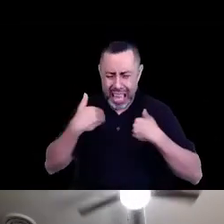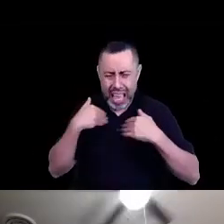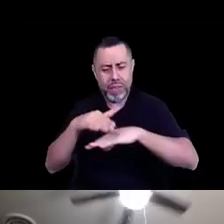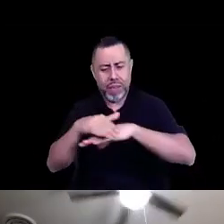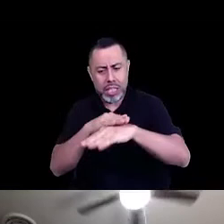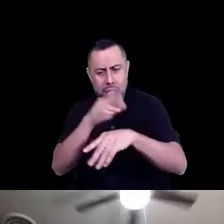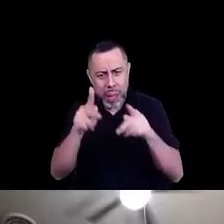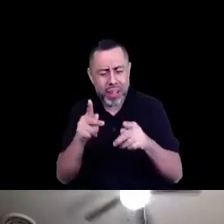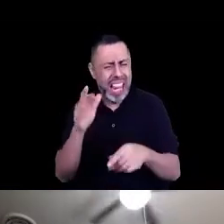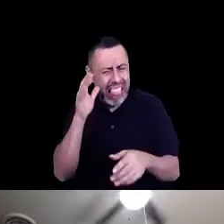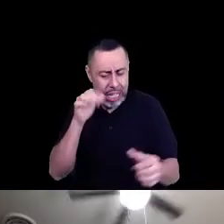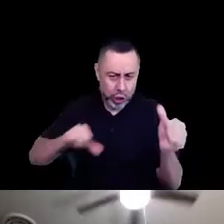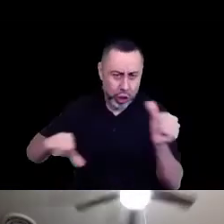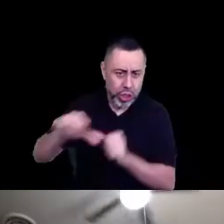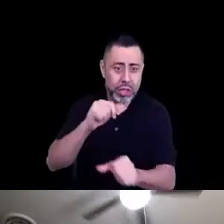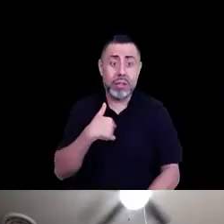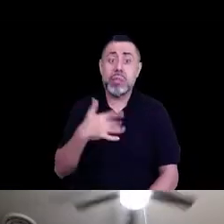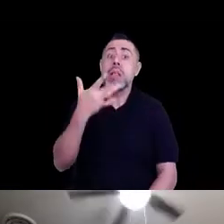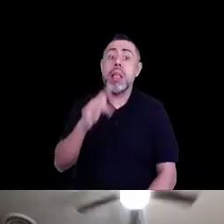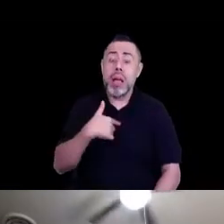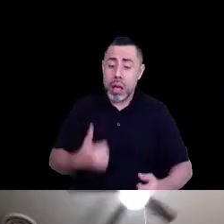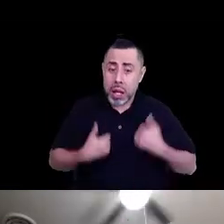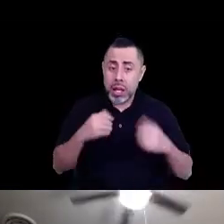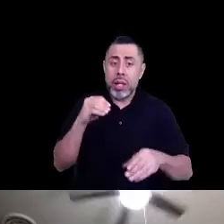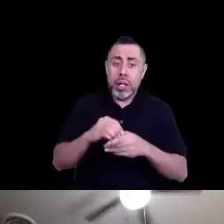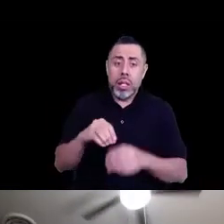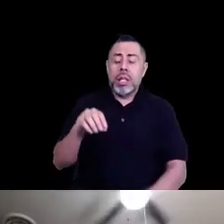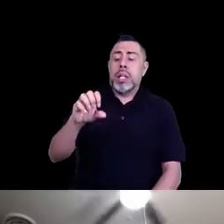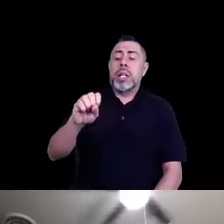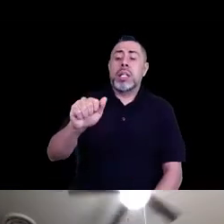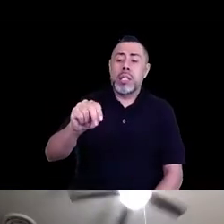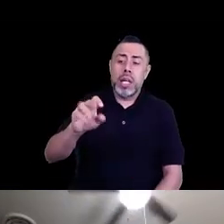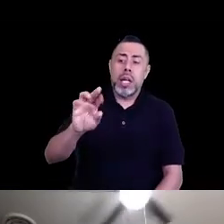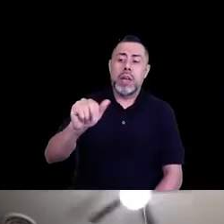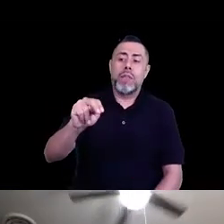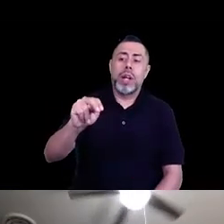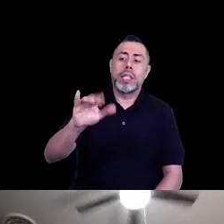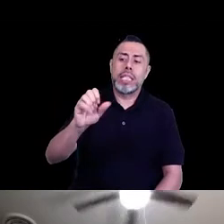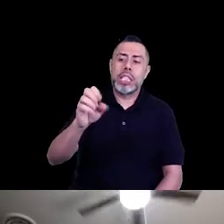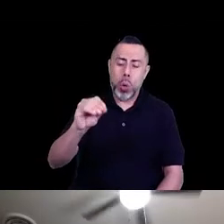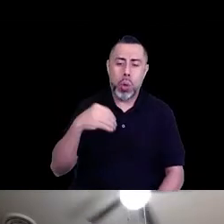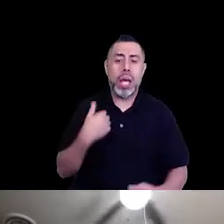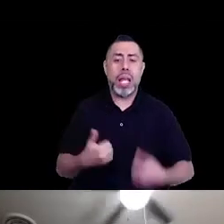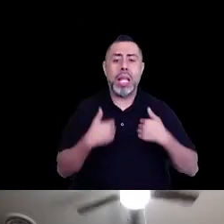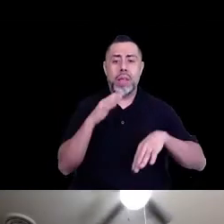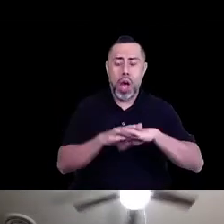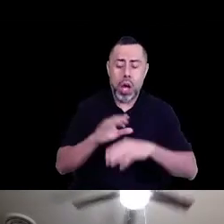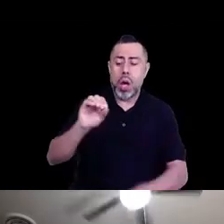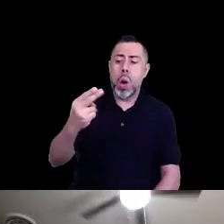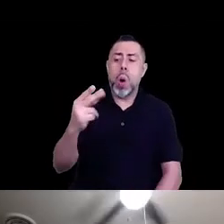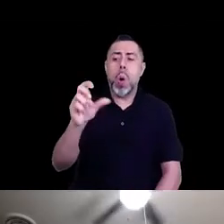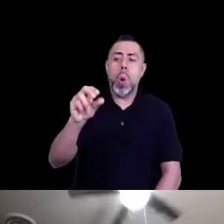enough to live here in San Francisco, and I live on Ohlone land. And they're struggling here too. They're trying to